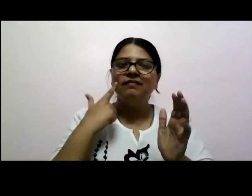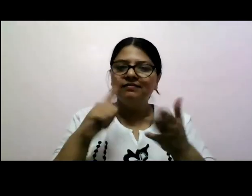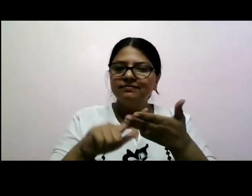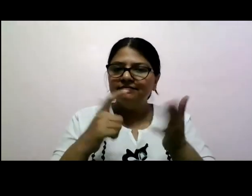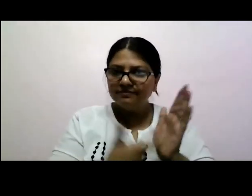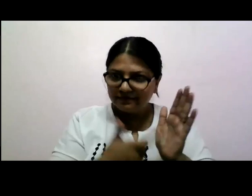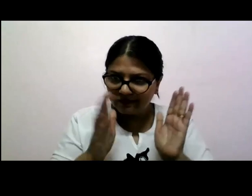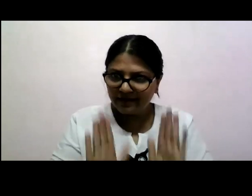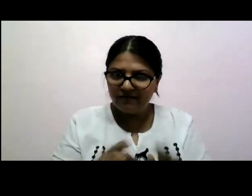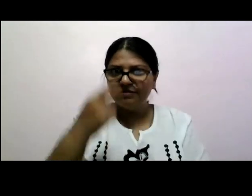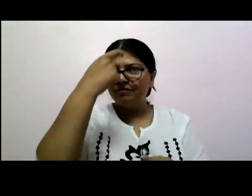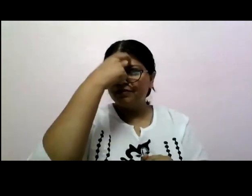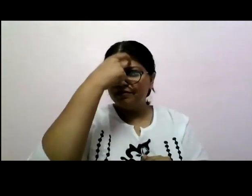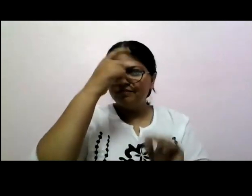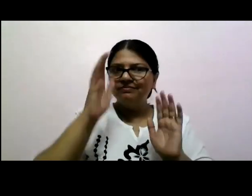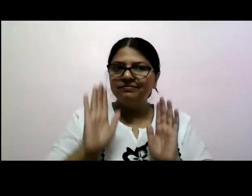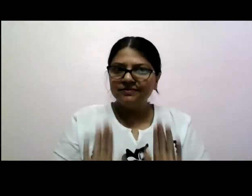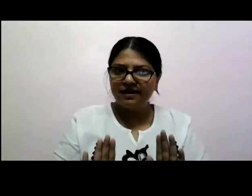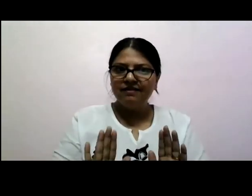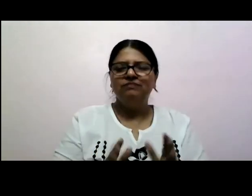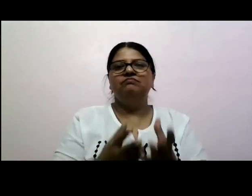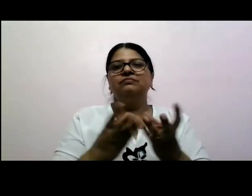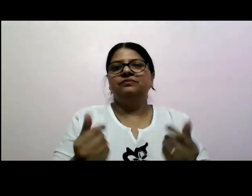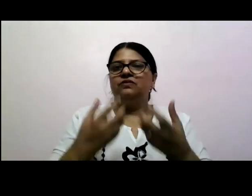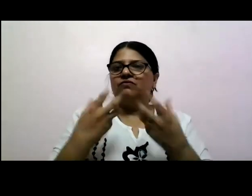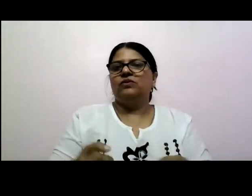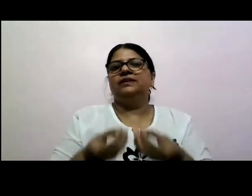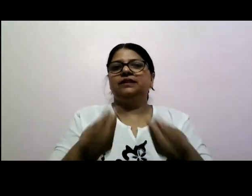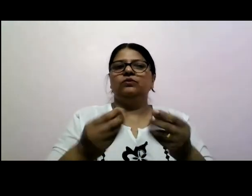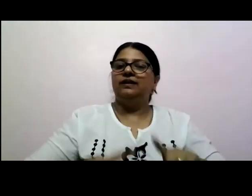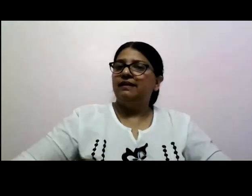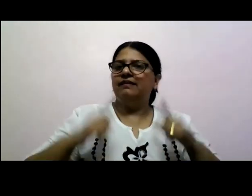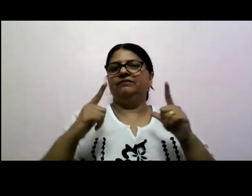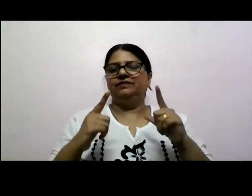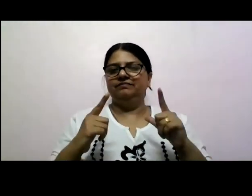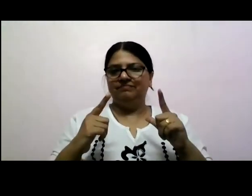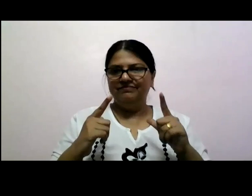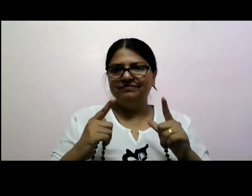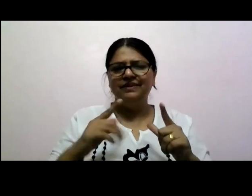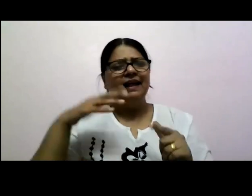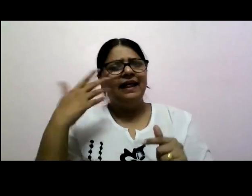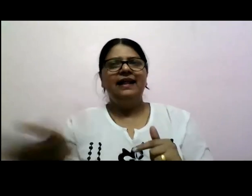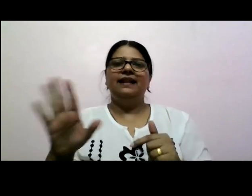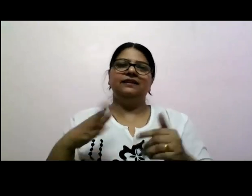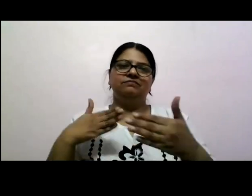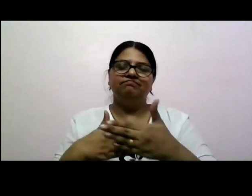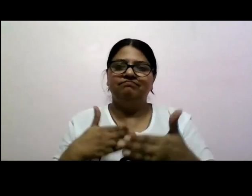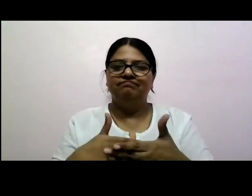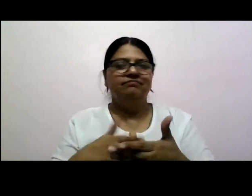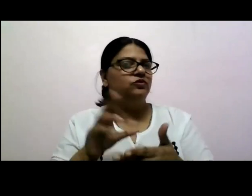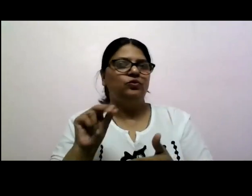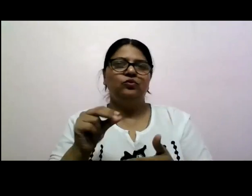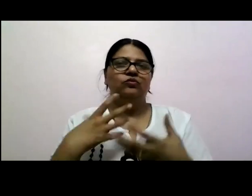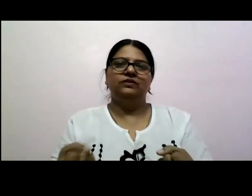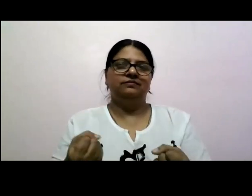solutions. We want to remove all the barriers. We know that there are a lot of barriers, a lot of issues, and we want to remove them